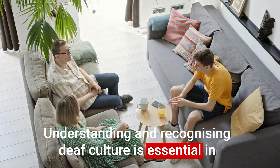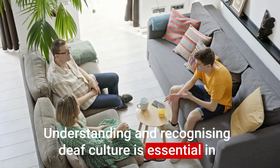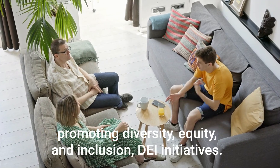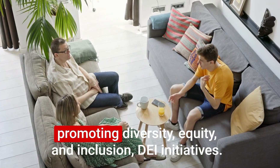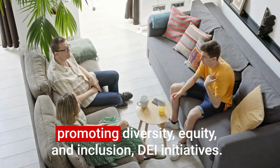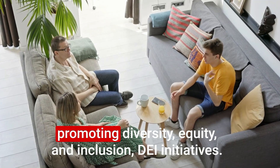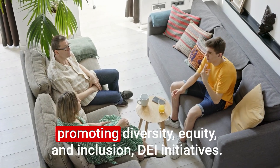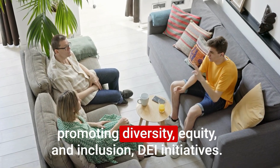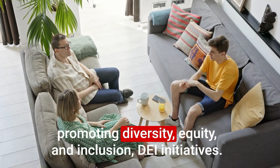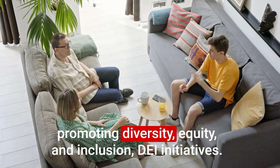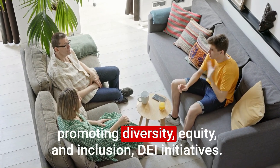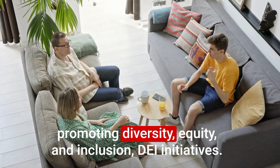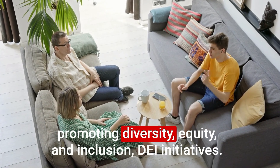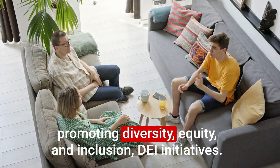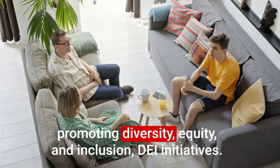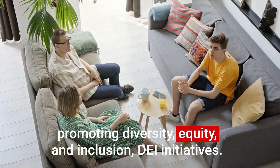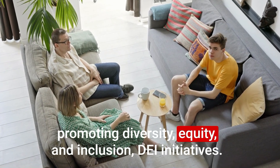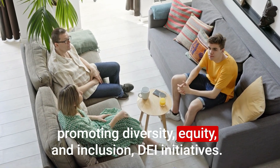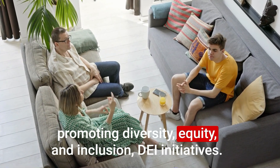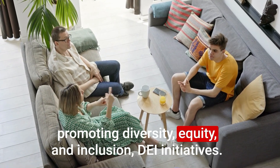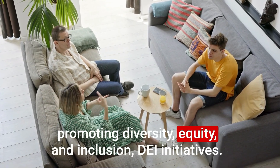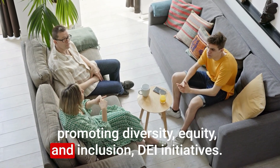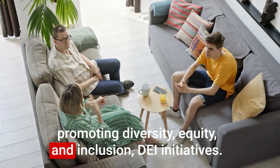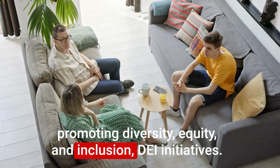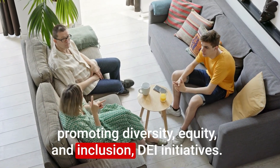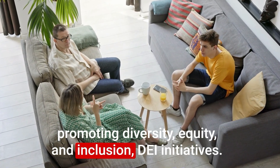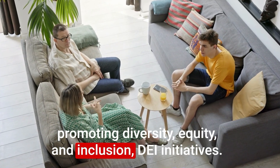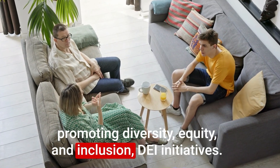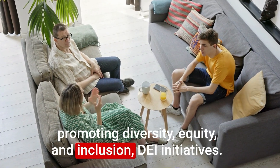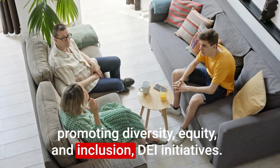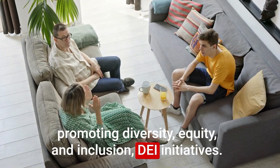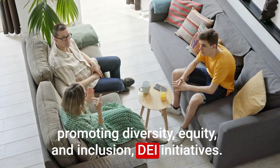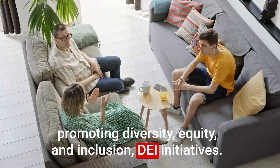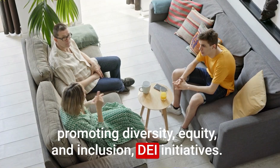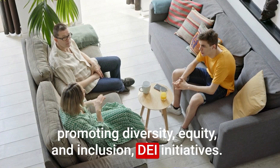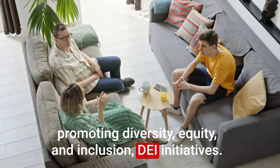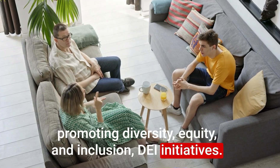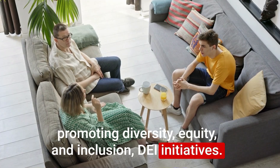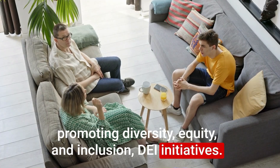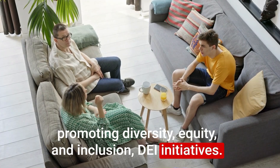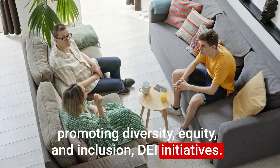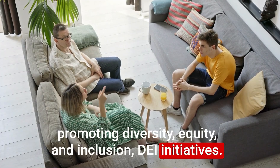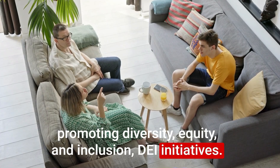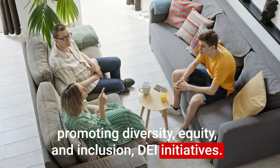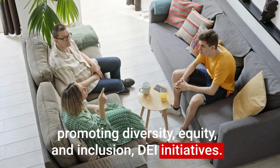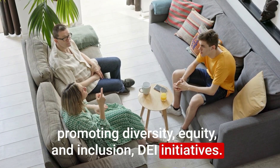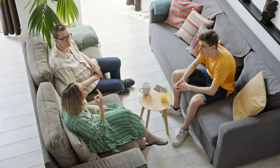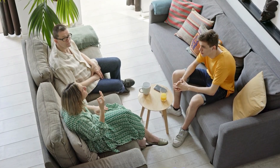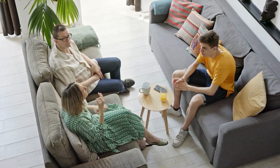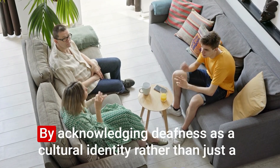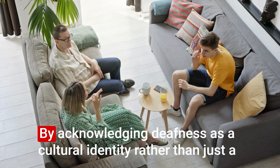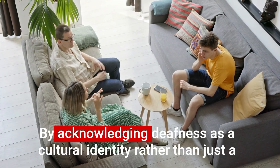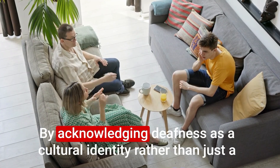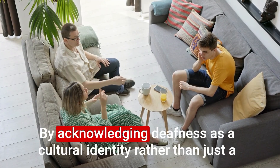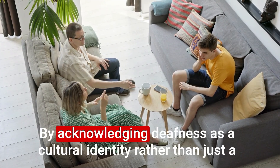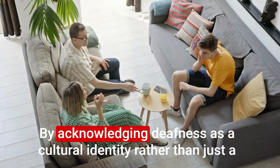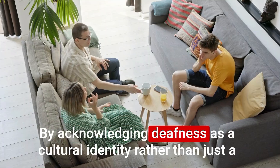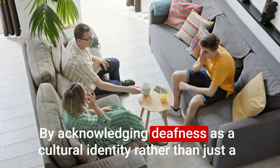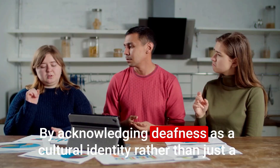in promoting diversity, equity, and inclusion (DEI) initiatives. By acknowledging deafness